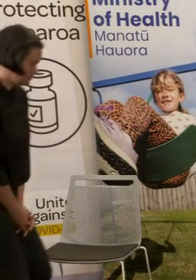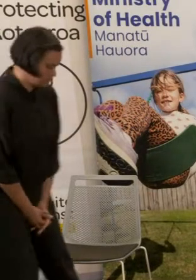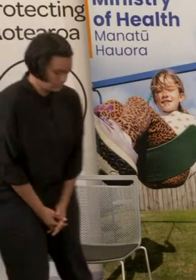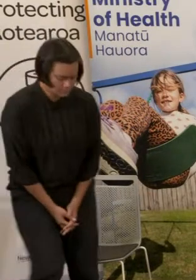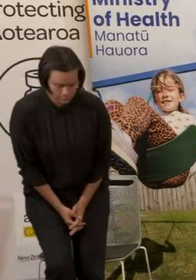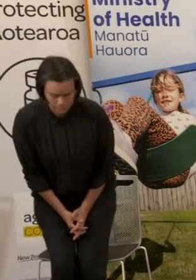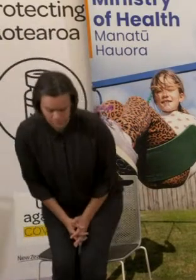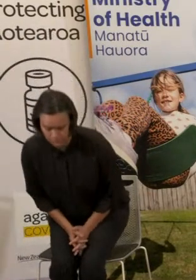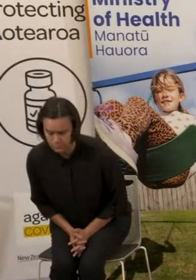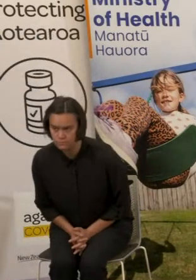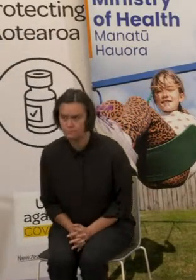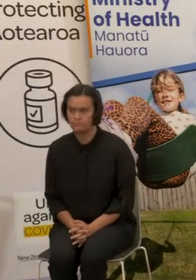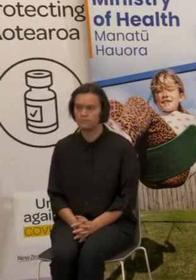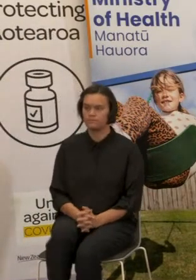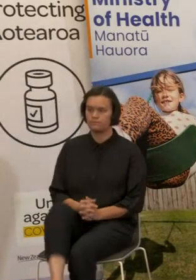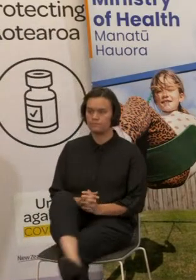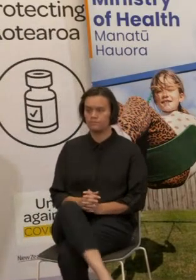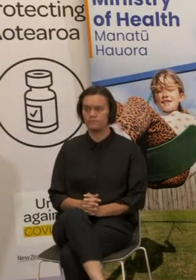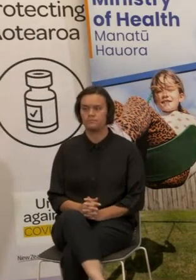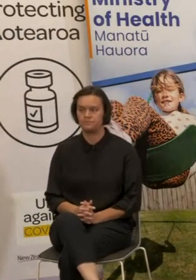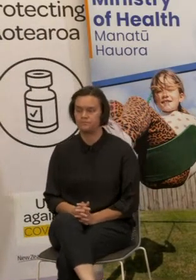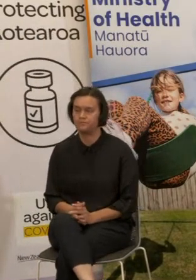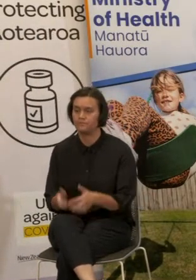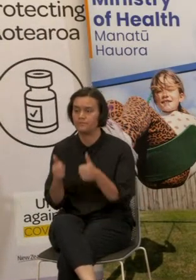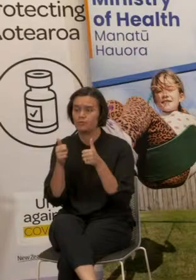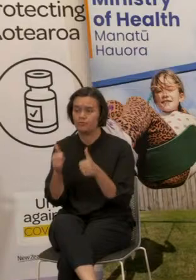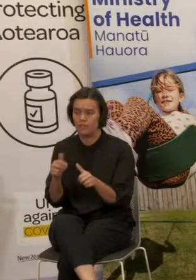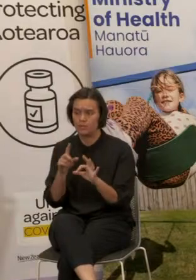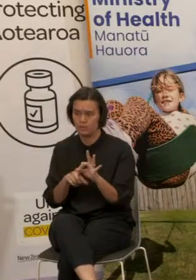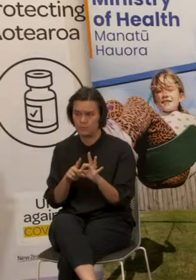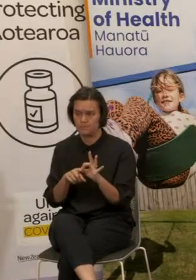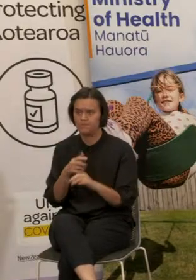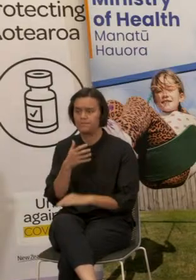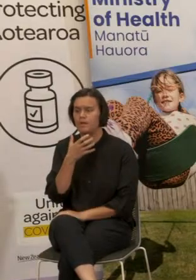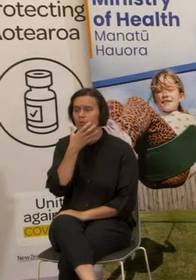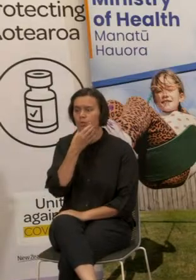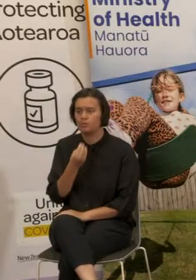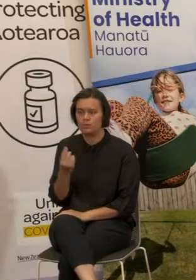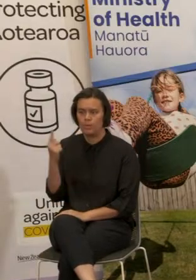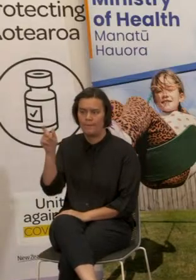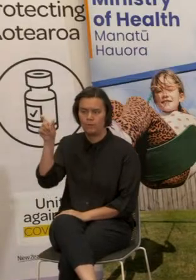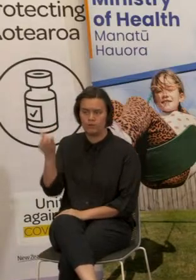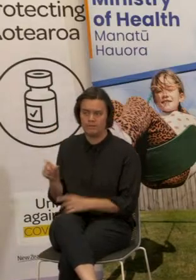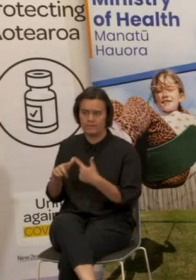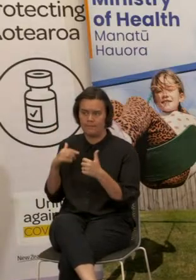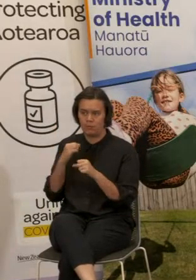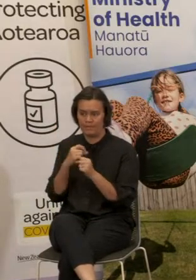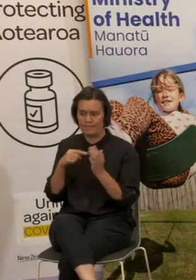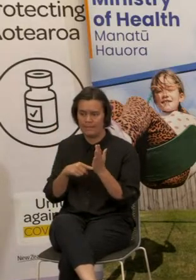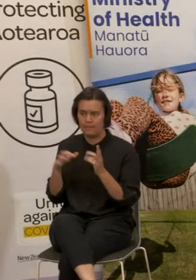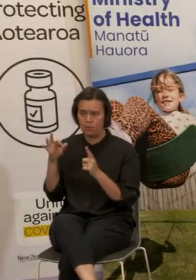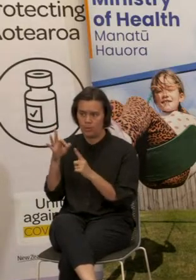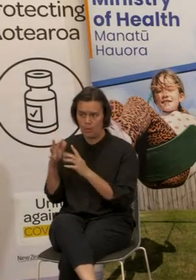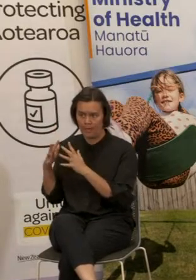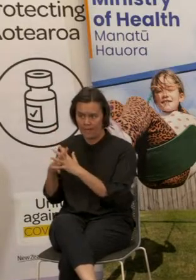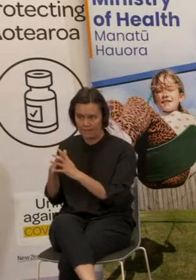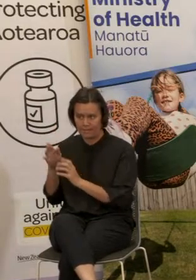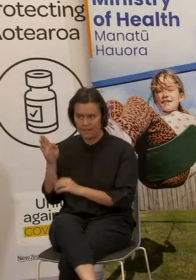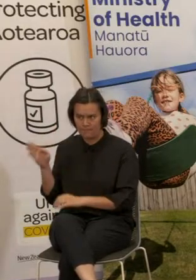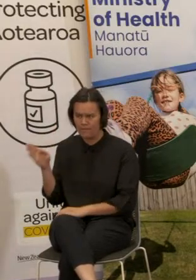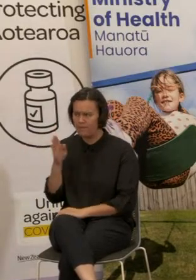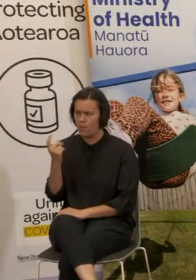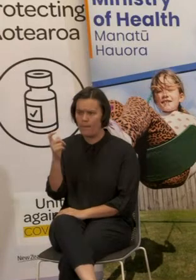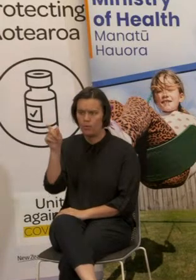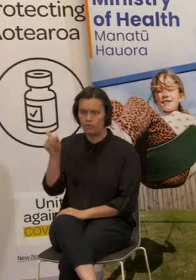and you'll see this in action. But I'll use Te Puia, Winiata and Sealau at South Seas